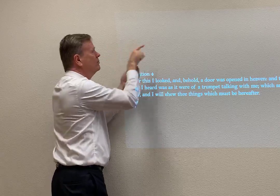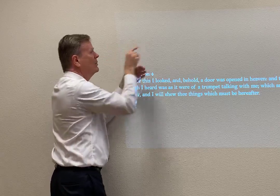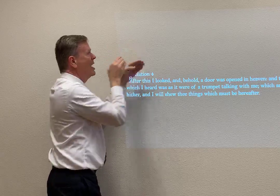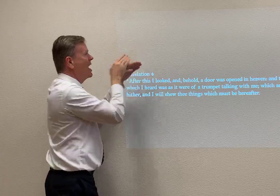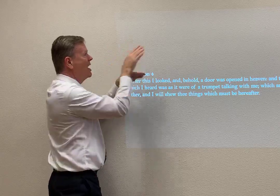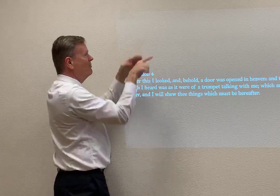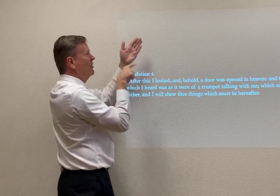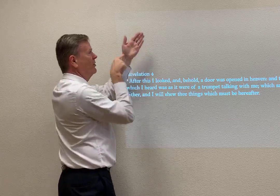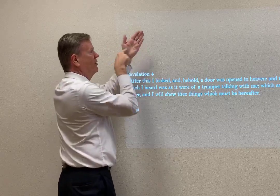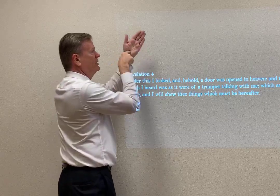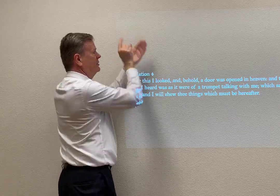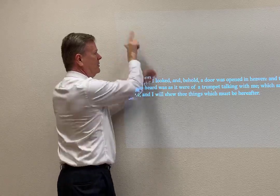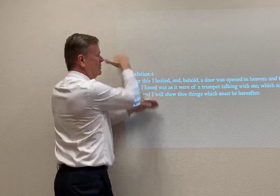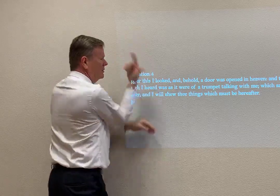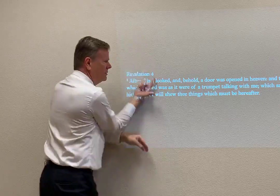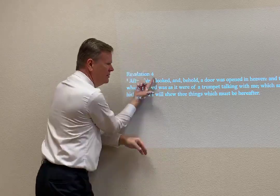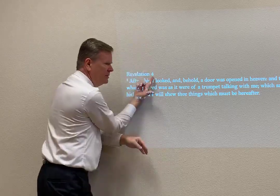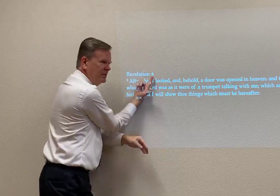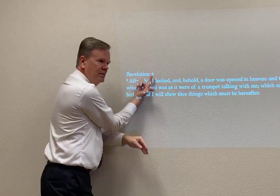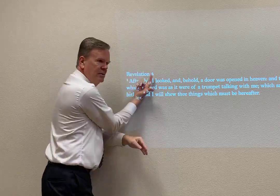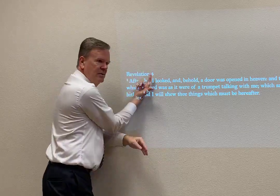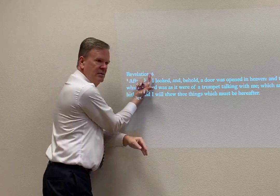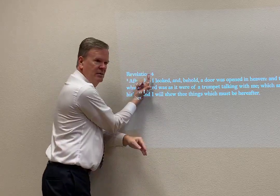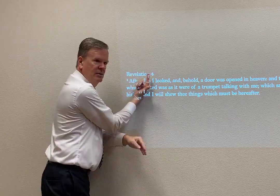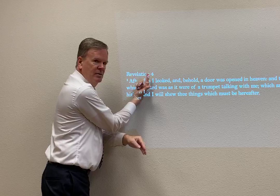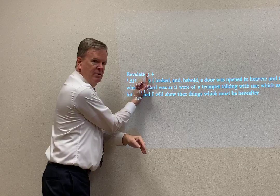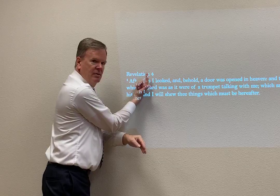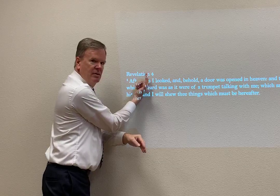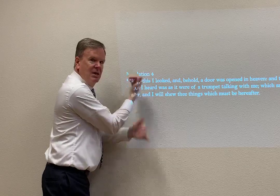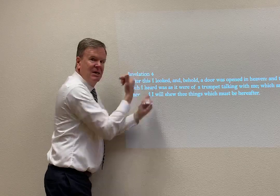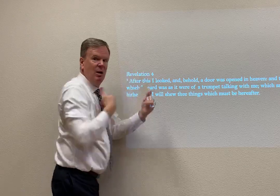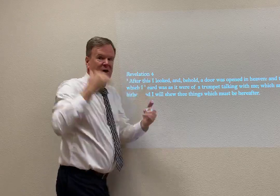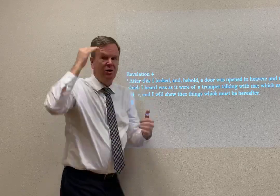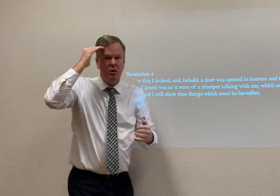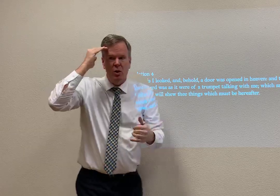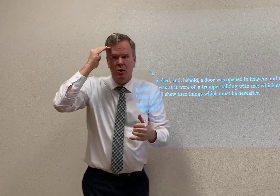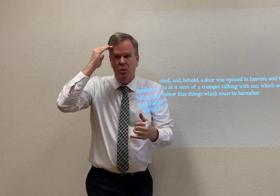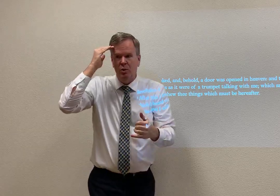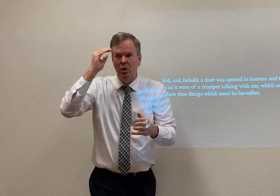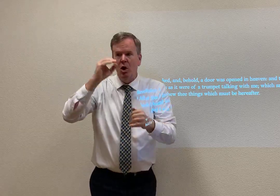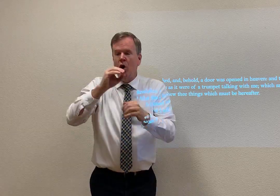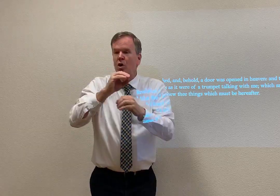And he had written a letter to each of the seven churches. And that's when we come down to Revelation chapter 4.